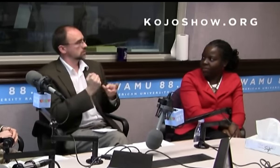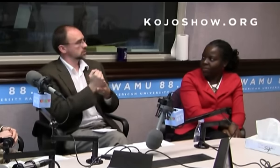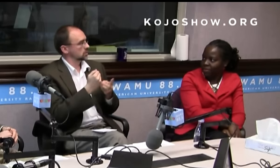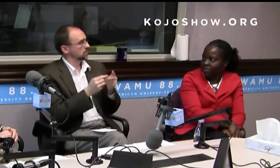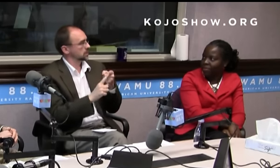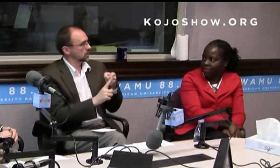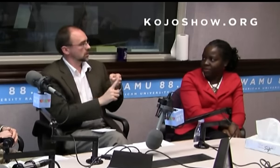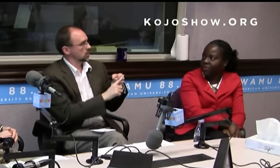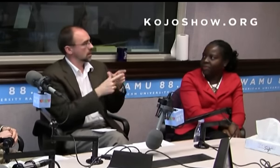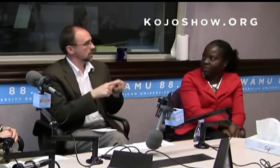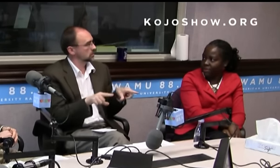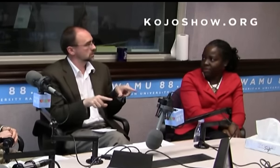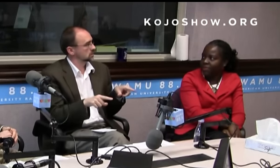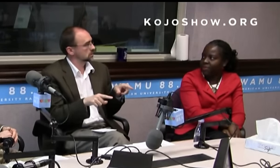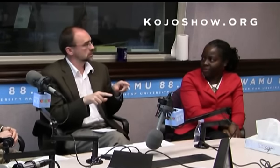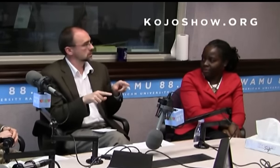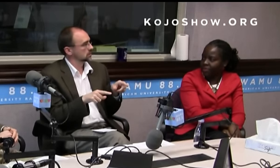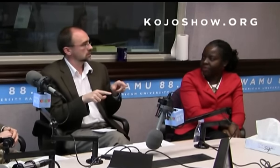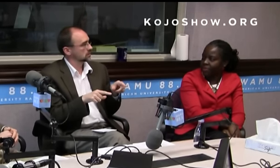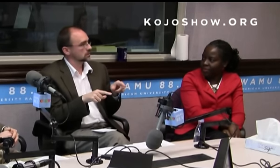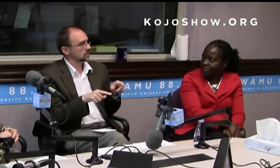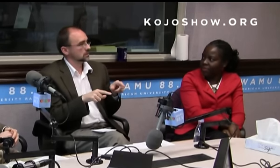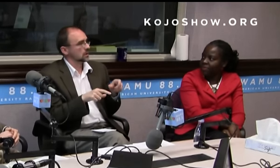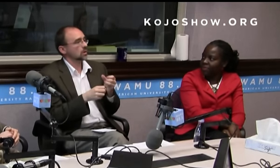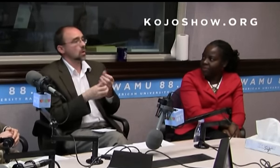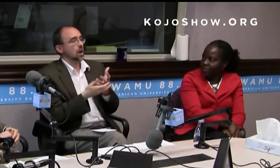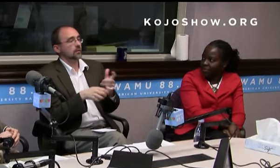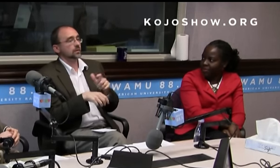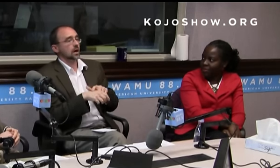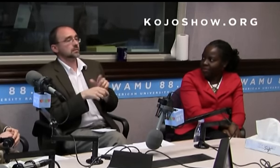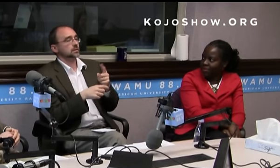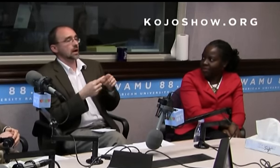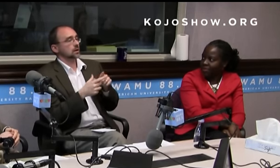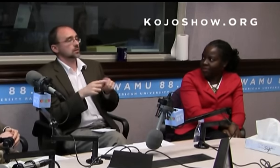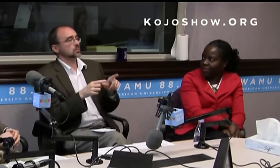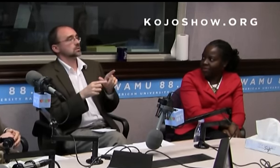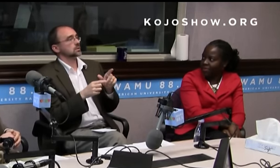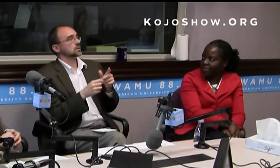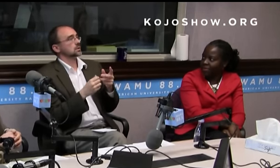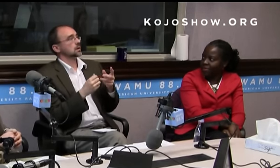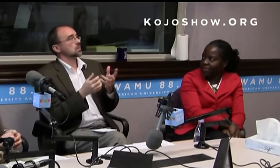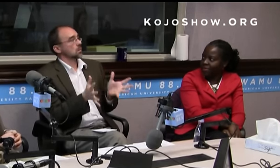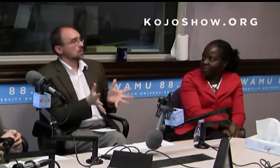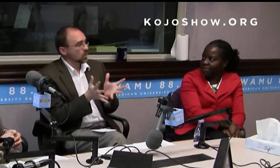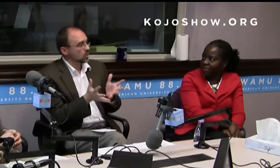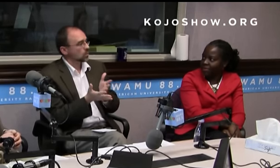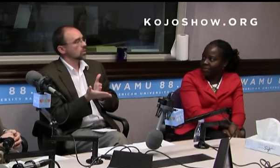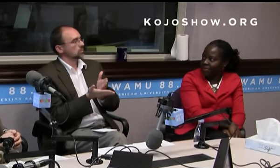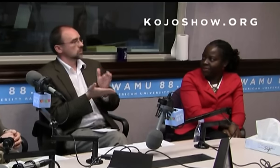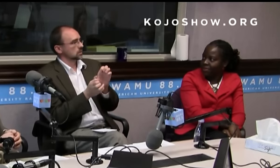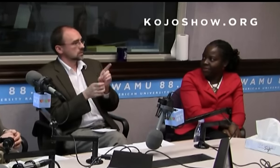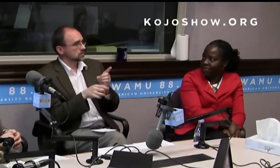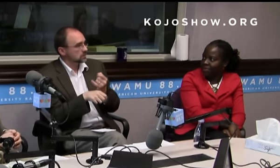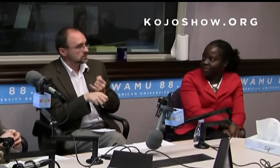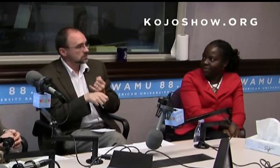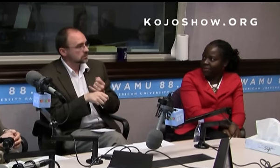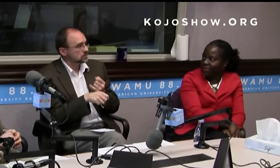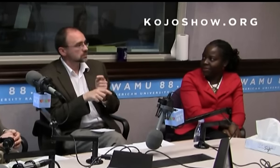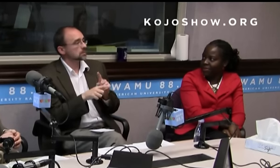promotion, and preservation of those particular sign languages. Often times, sign language is